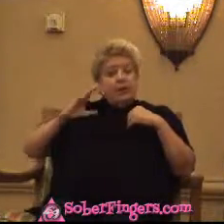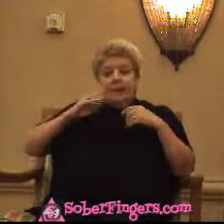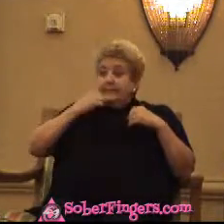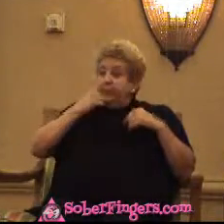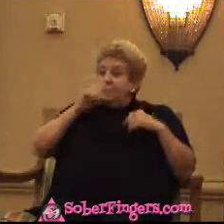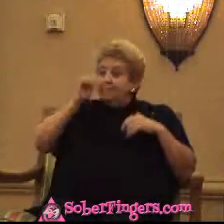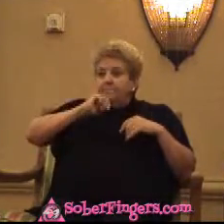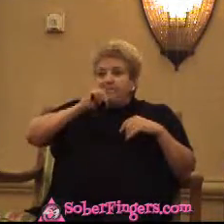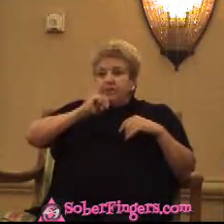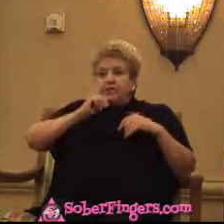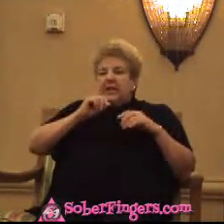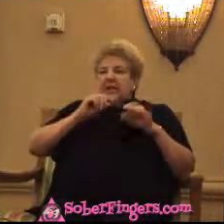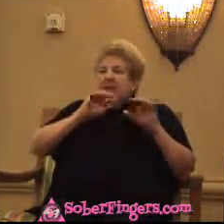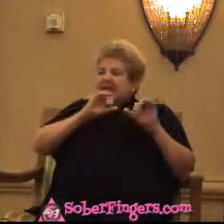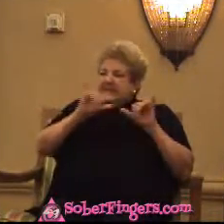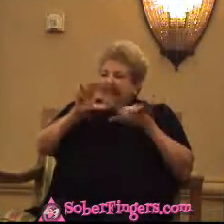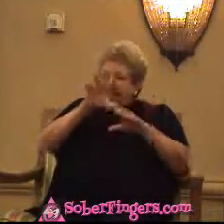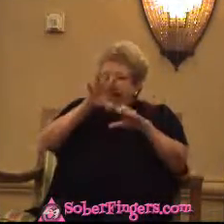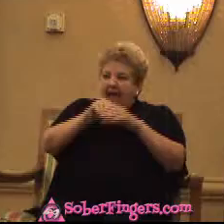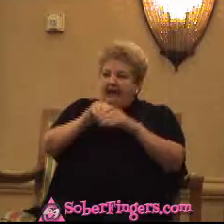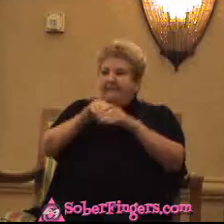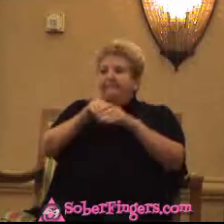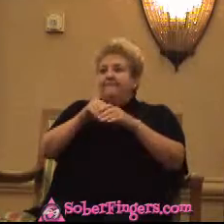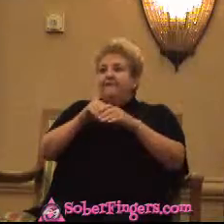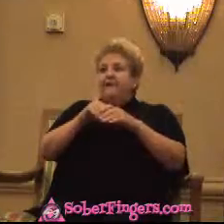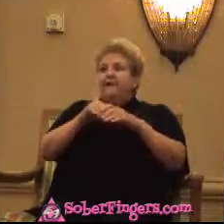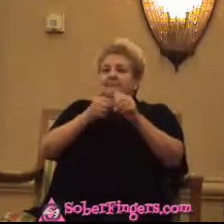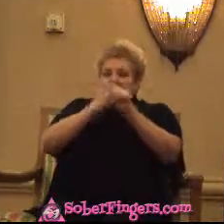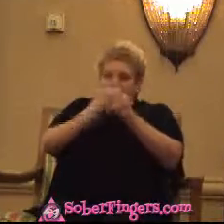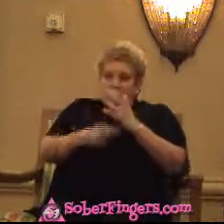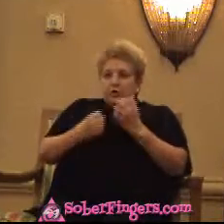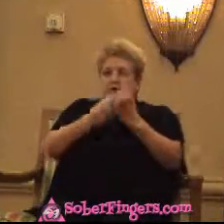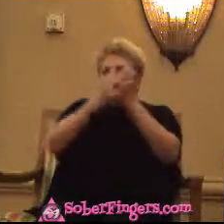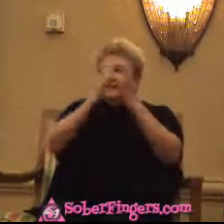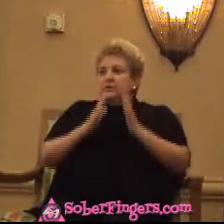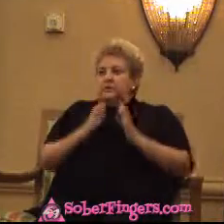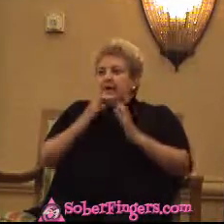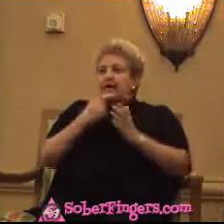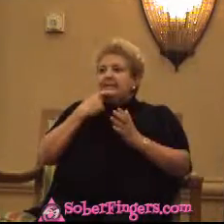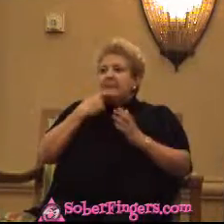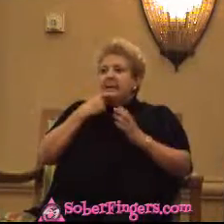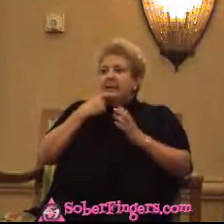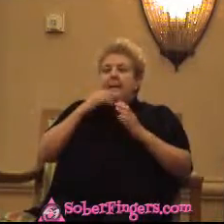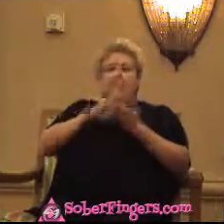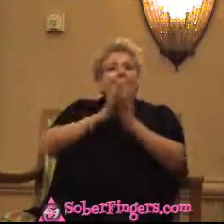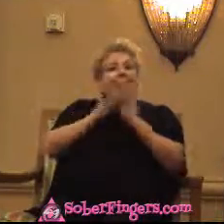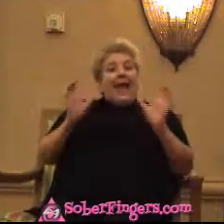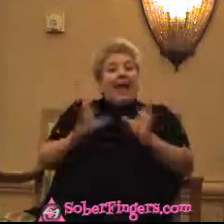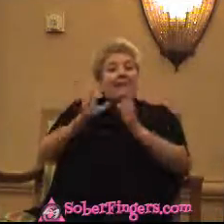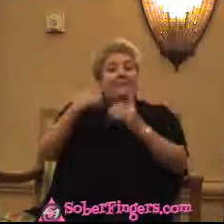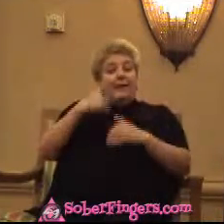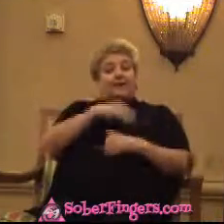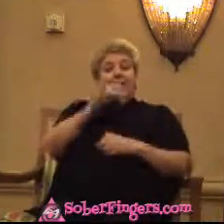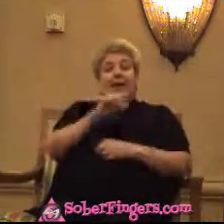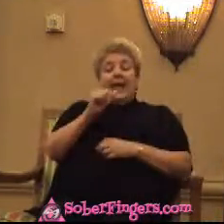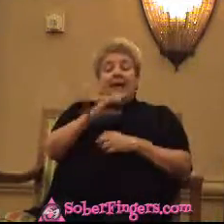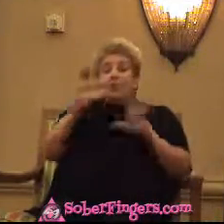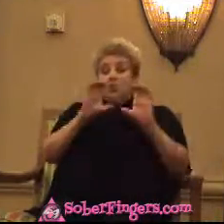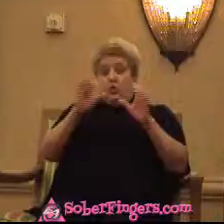stay active, and if you do what your sponsor tells you to do, and if you're an active member of Alcoholics Anonymous, and you do all the stuff, you sponsor people, you